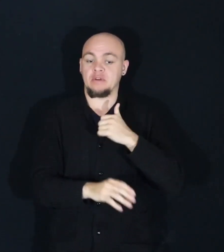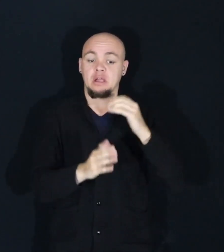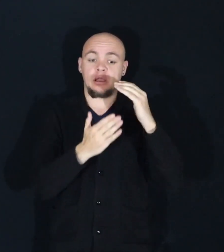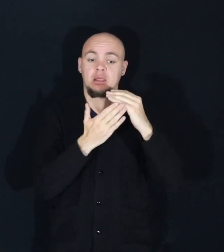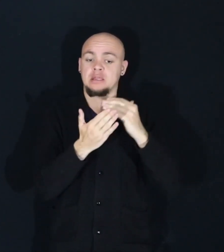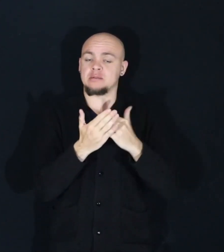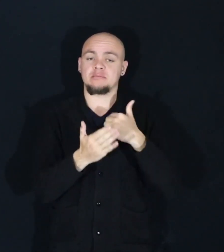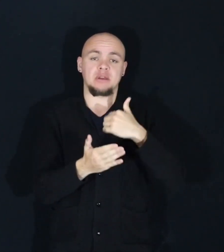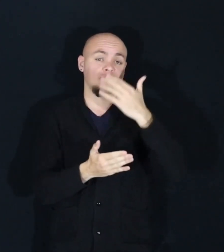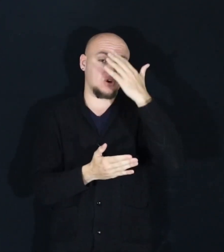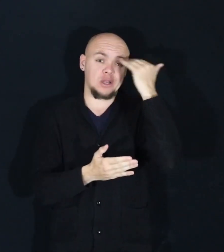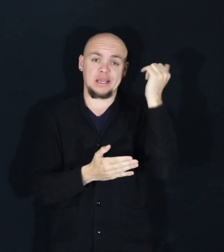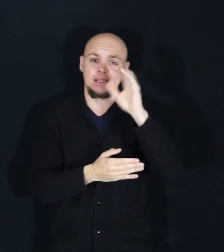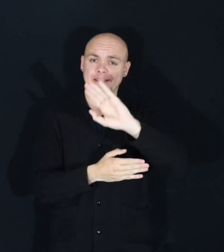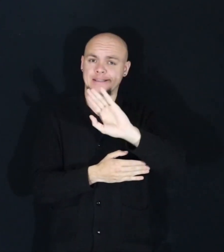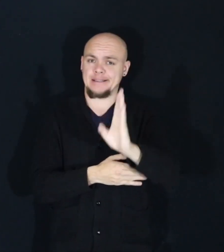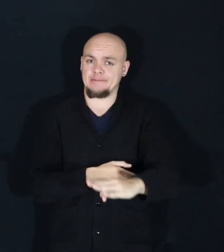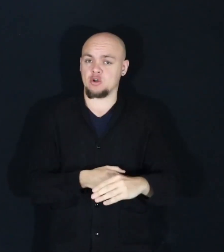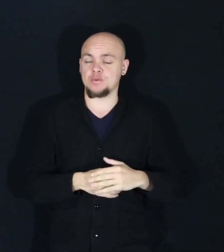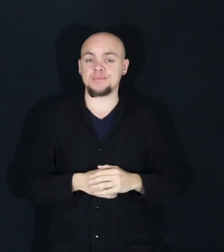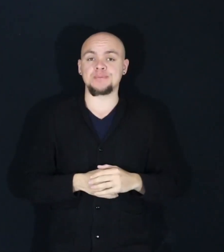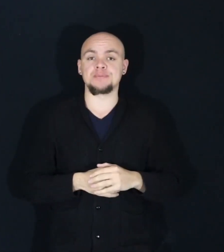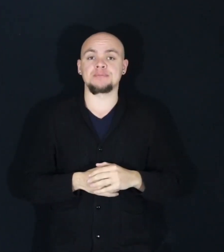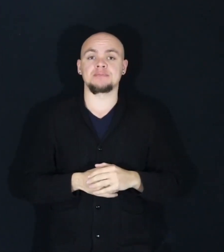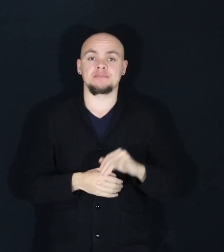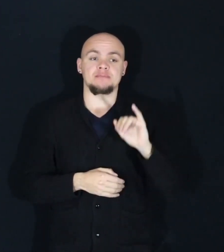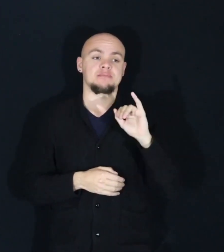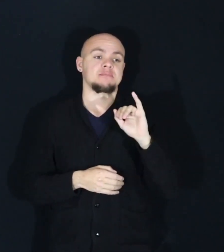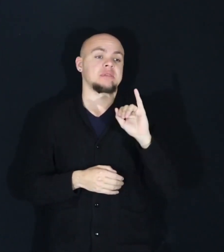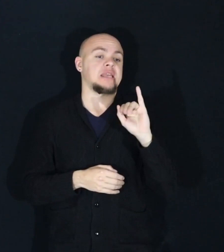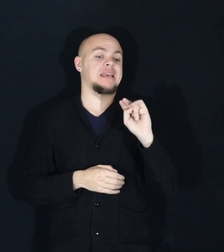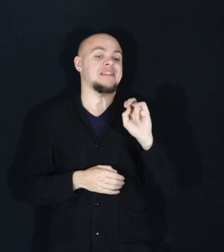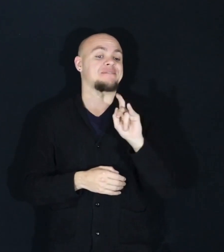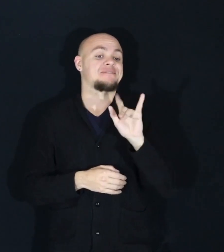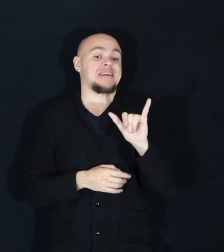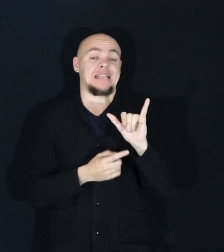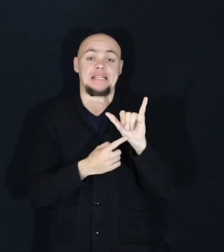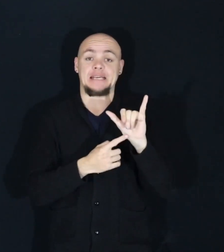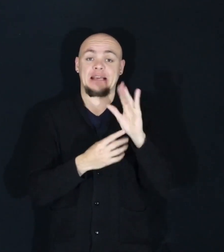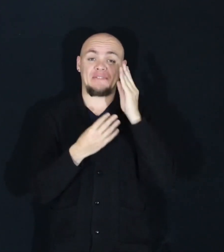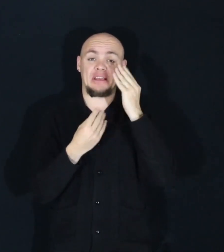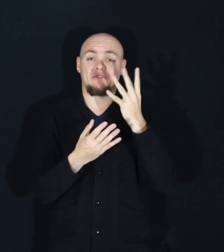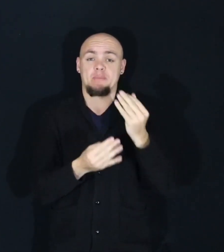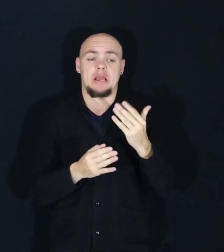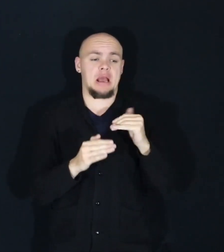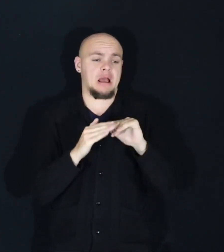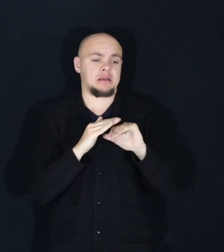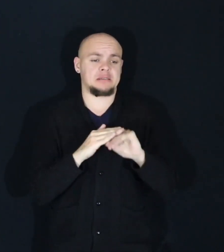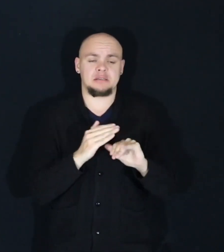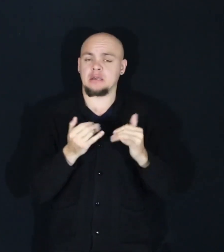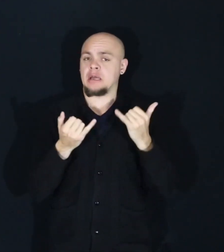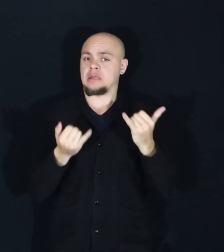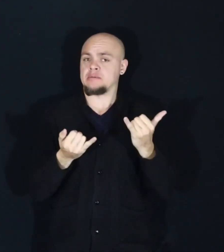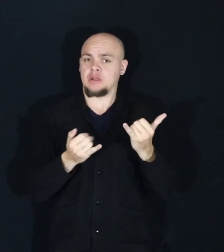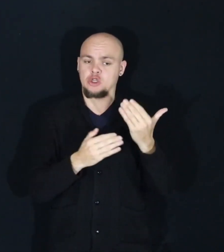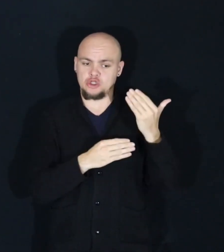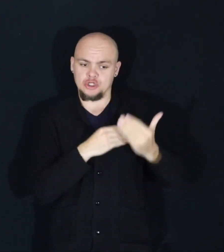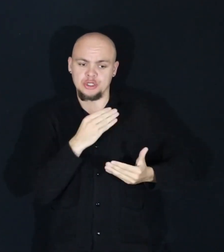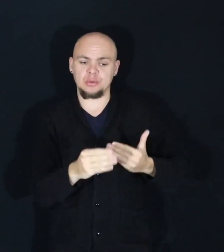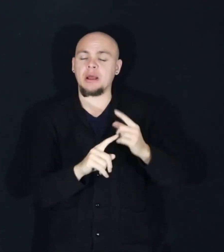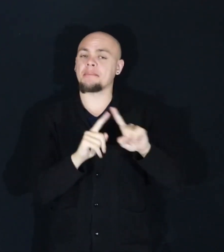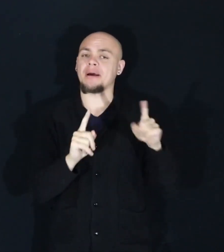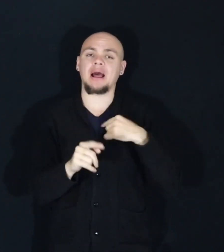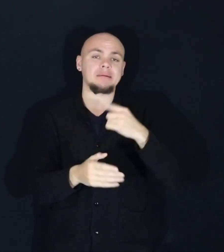never forget. There's an infinity of information we have access to, especially in our generation, but I truly